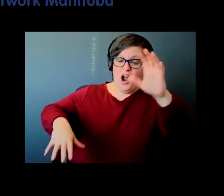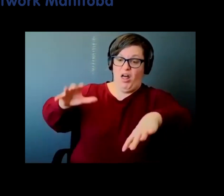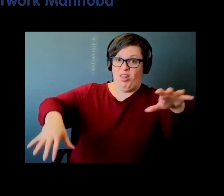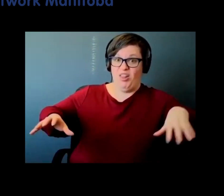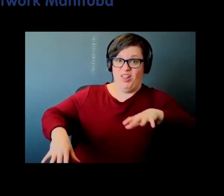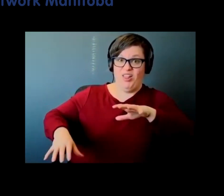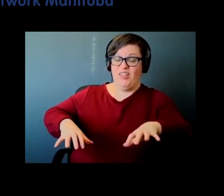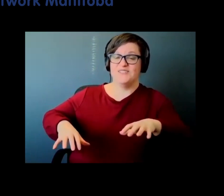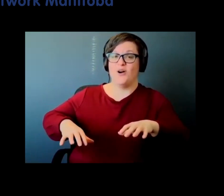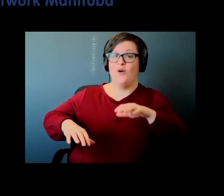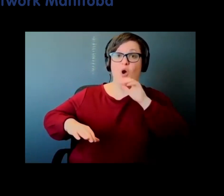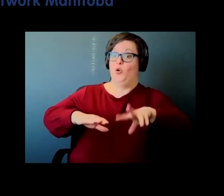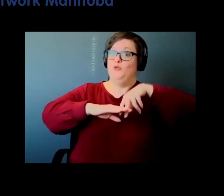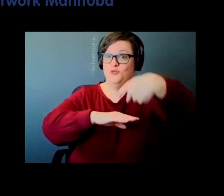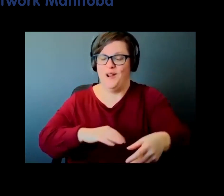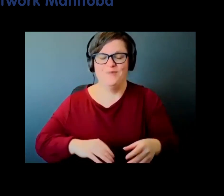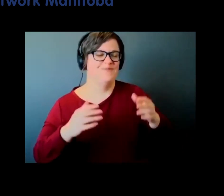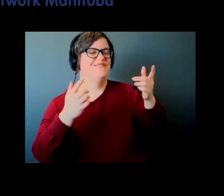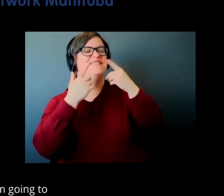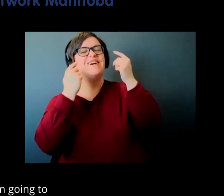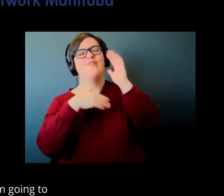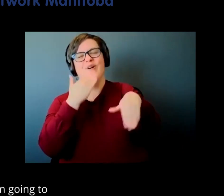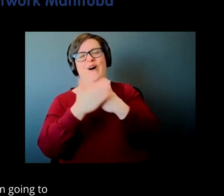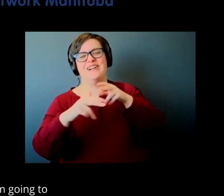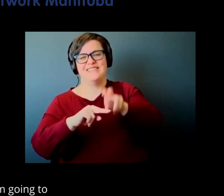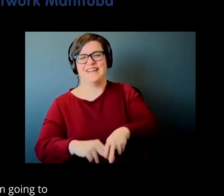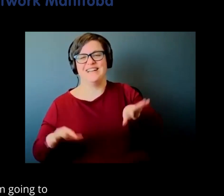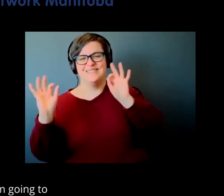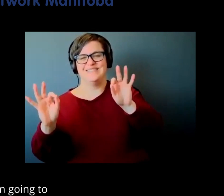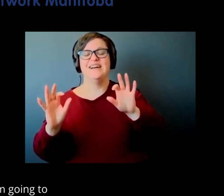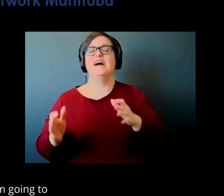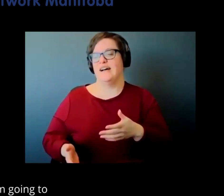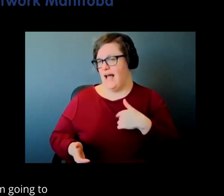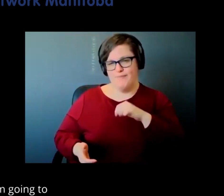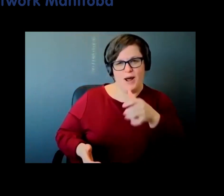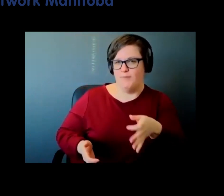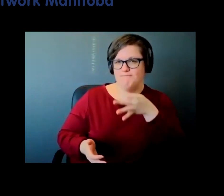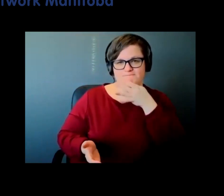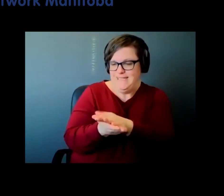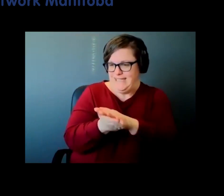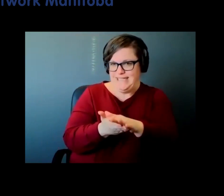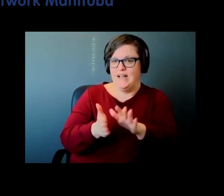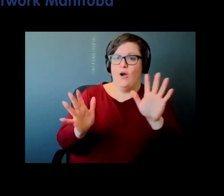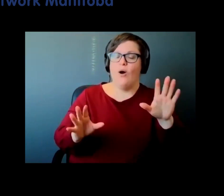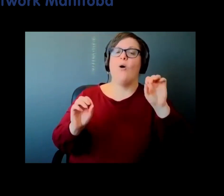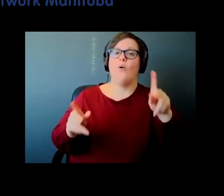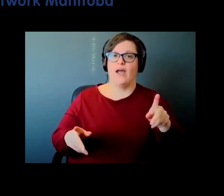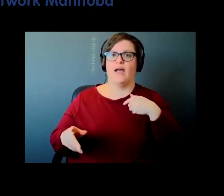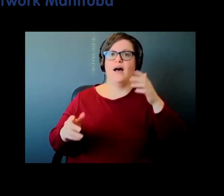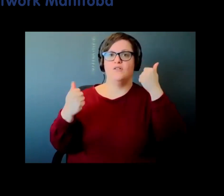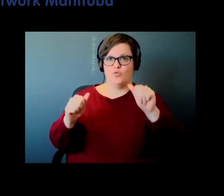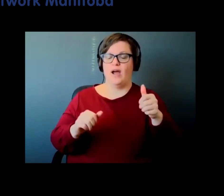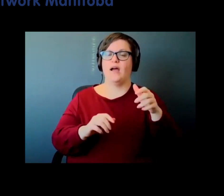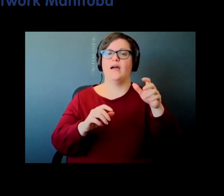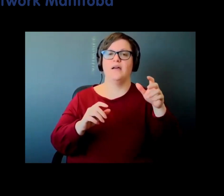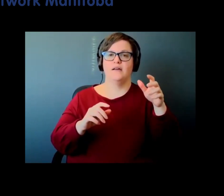sitting. I don't clean, organize very well. Okay, so I'm gonna take this thing off here and try and change it.